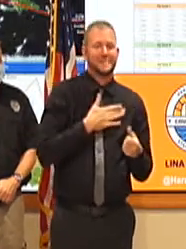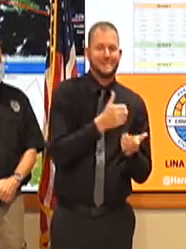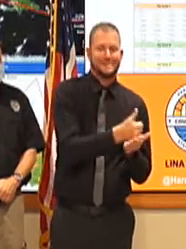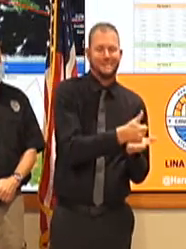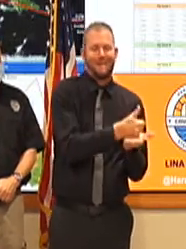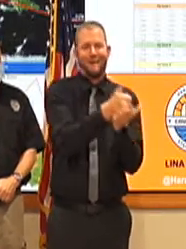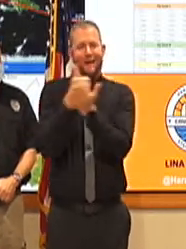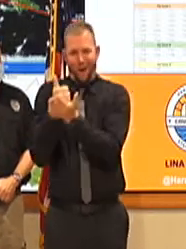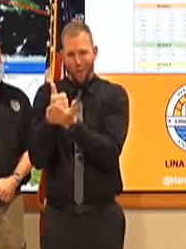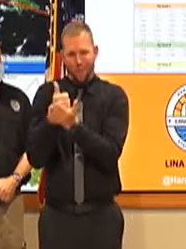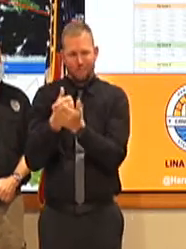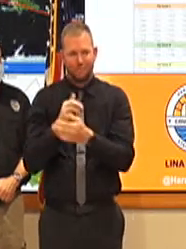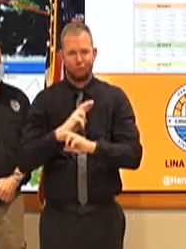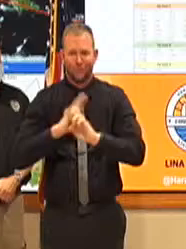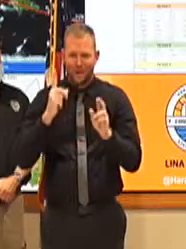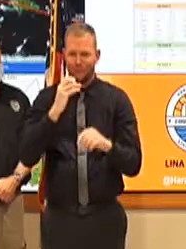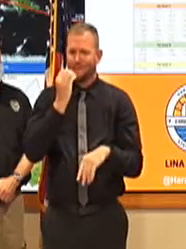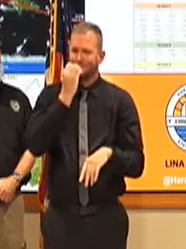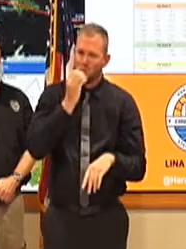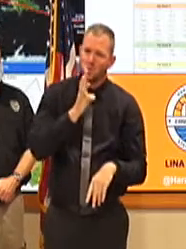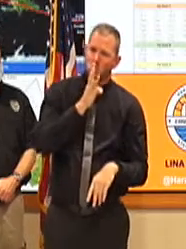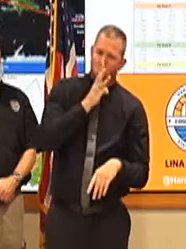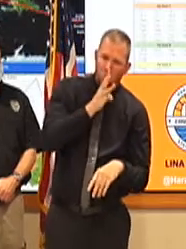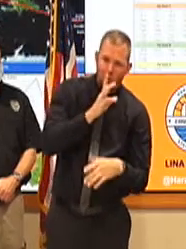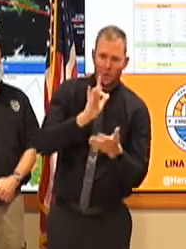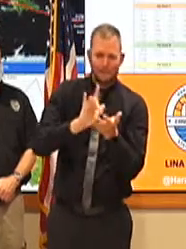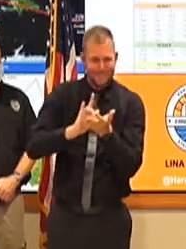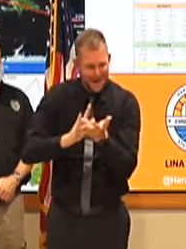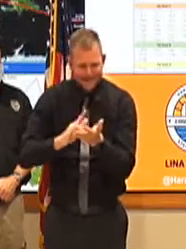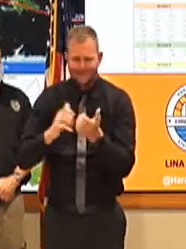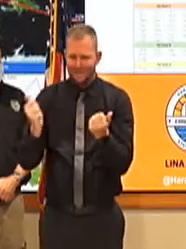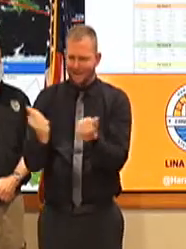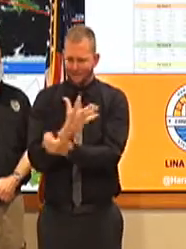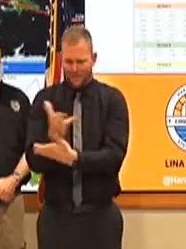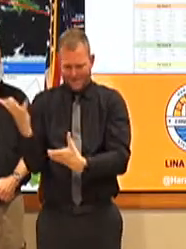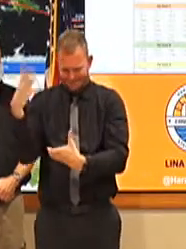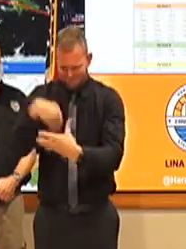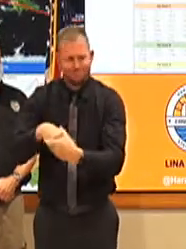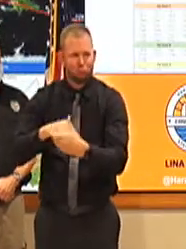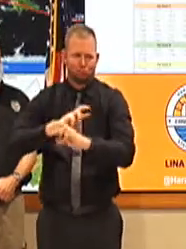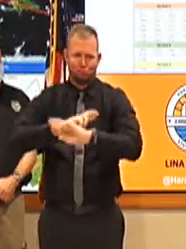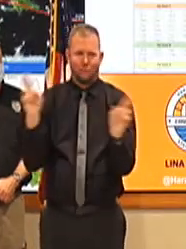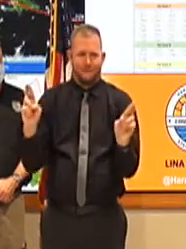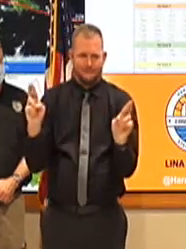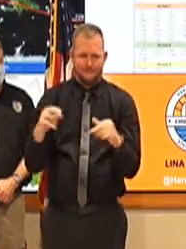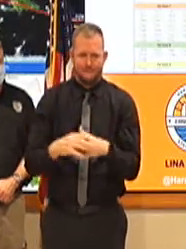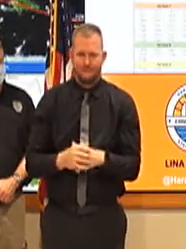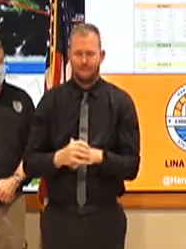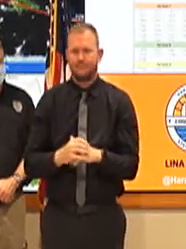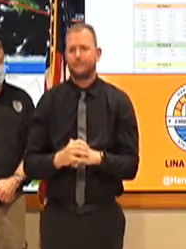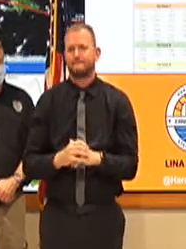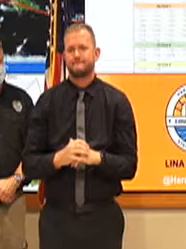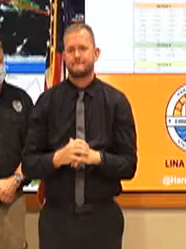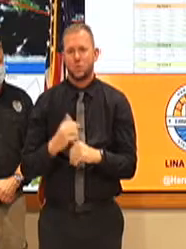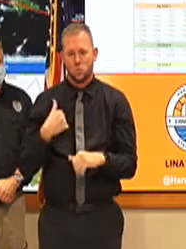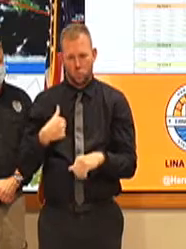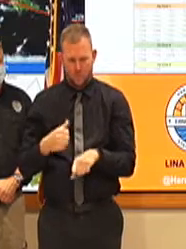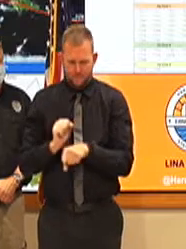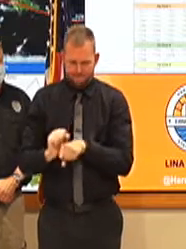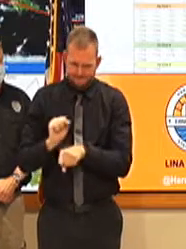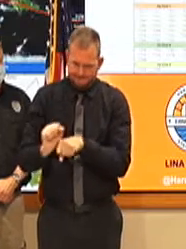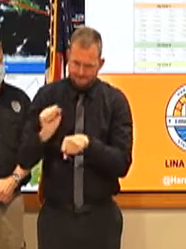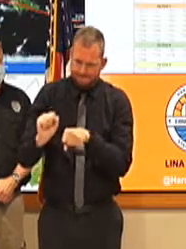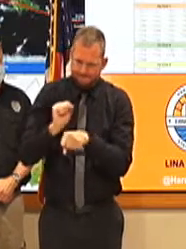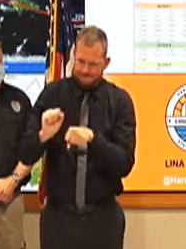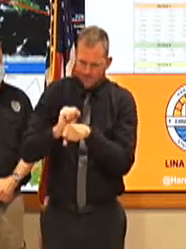water, medicine, whatever it is that you need, and we will be working as quickly as possible to restore power if that happens,